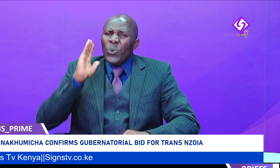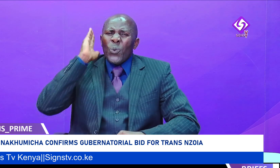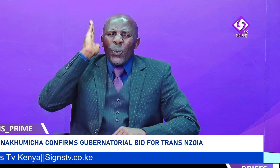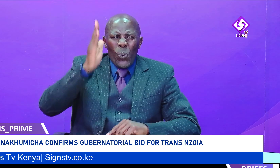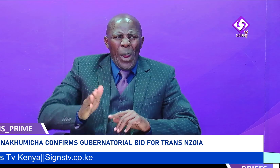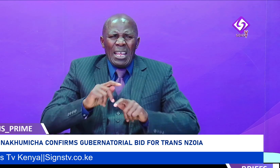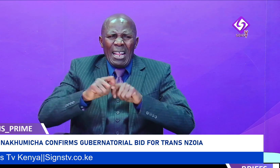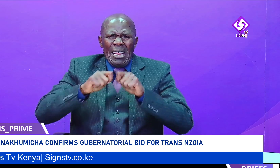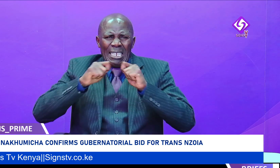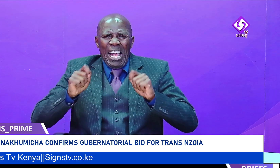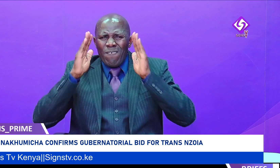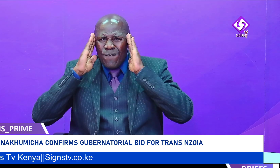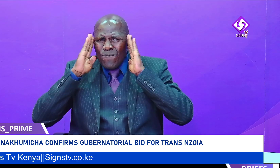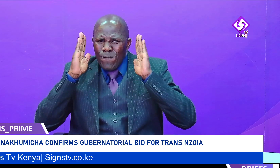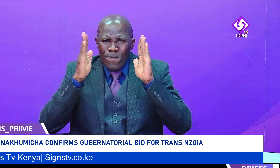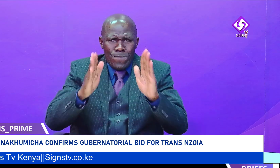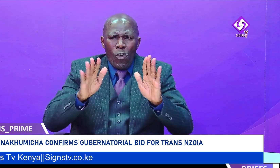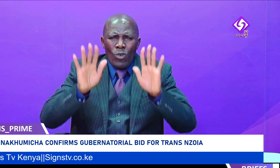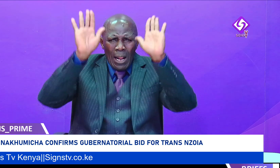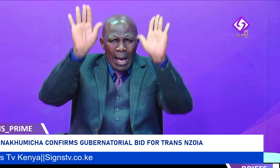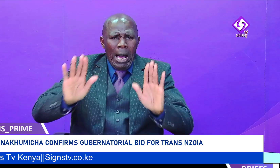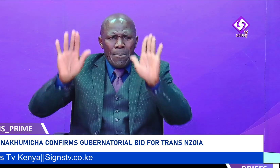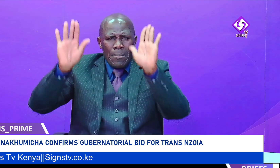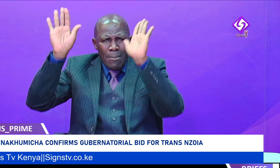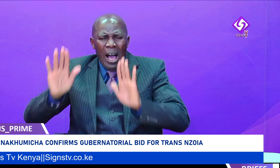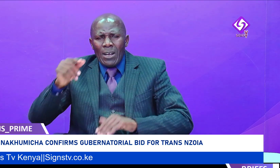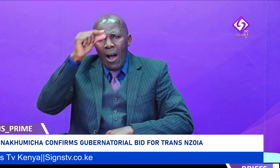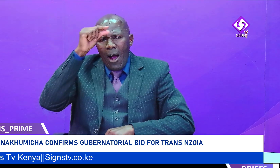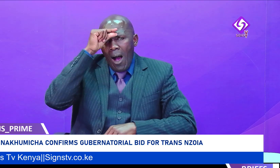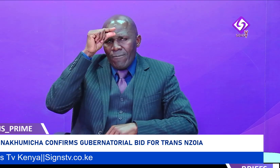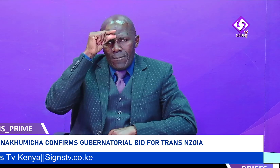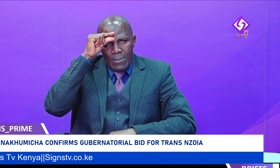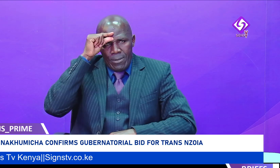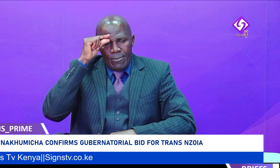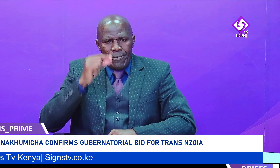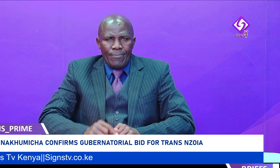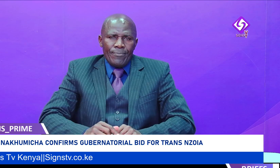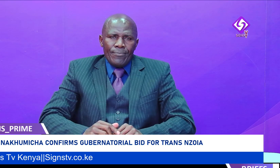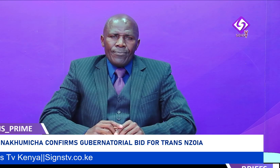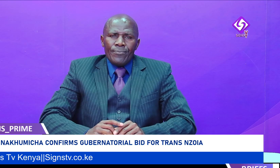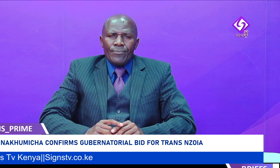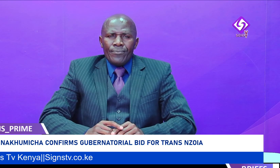instead focus her campaign on the governorship.